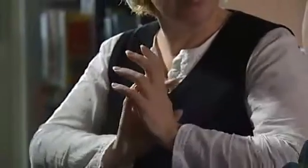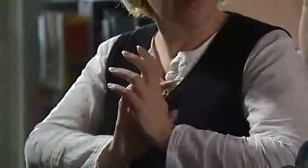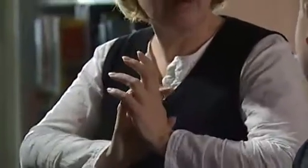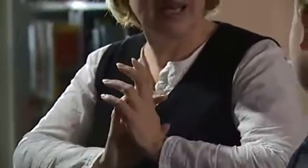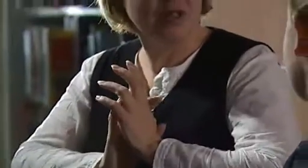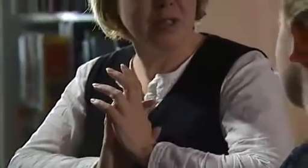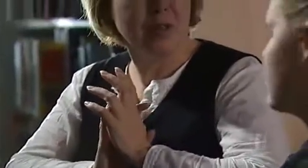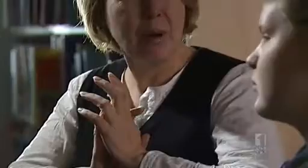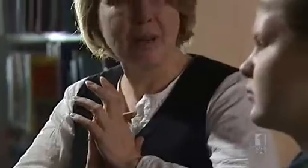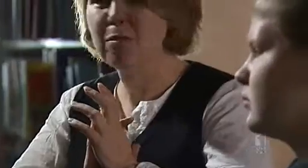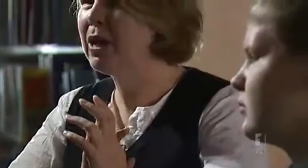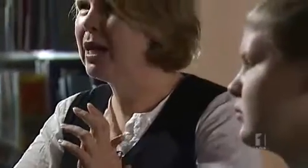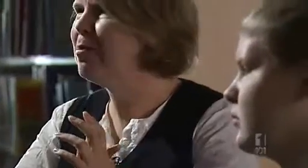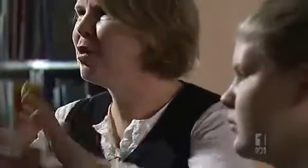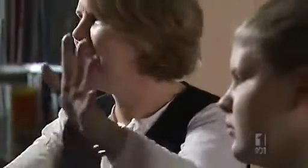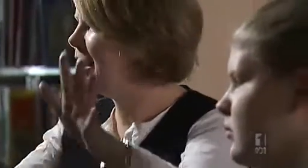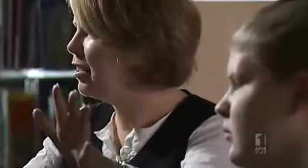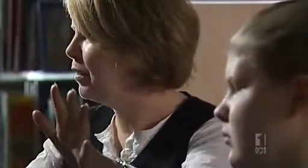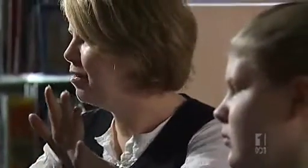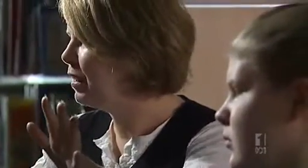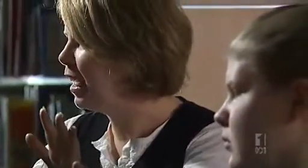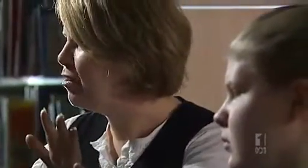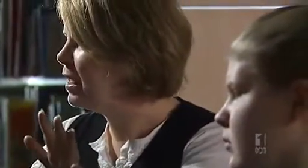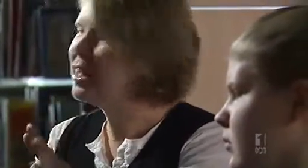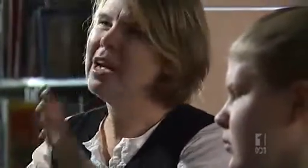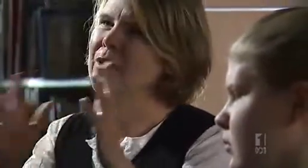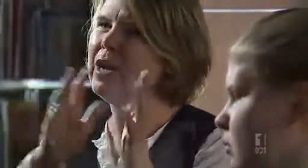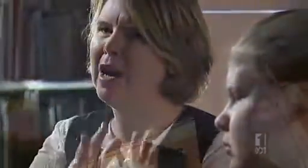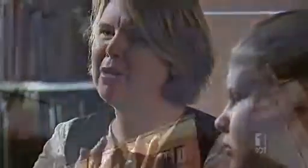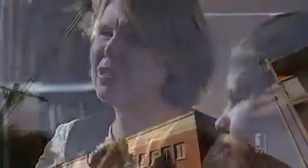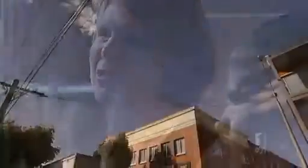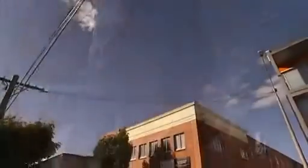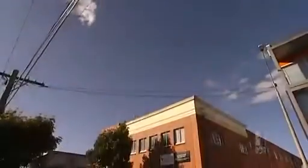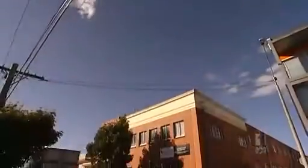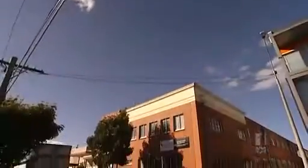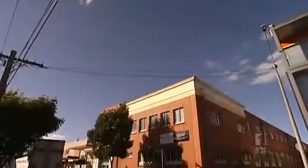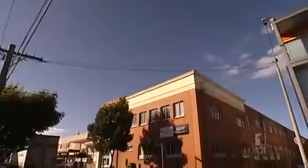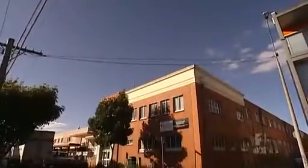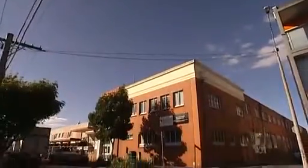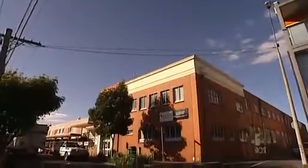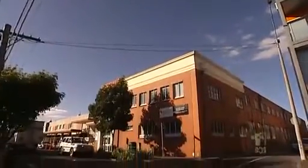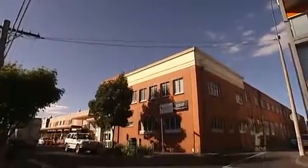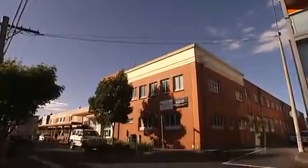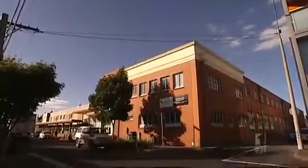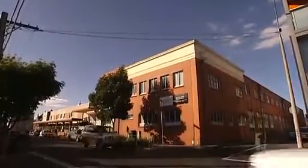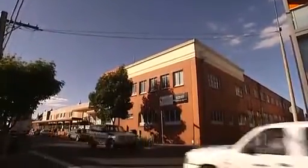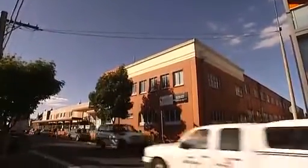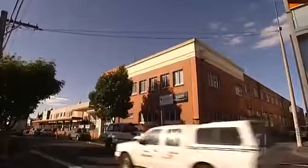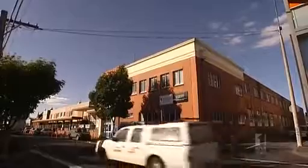has tried hard to improve her signing as her daughter has grown up. The only place she's been able to do that is at Richmond's